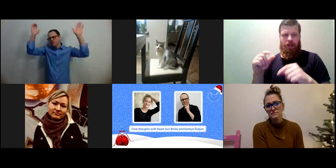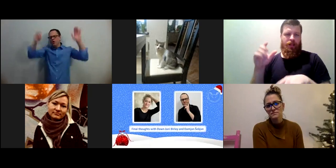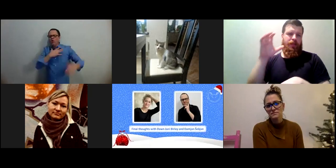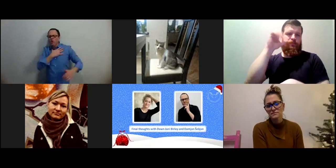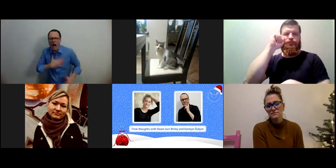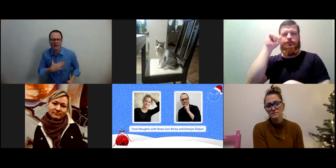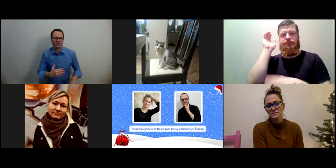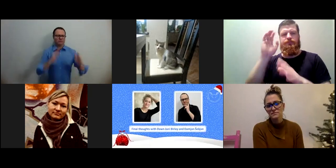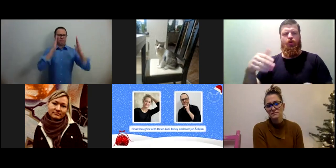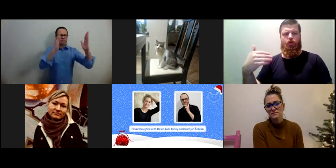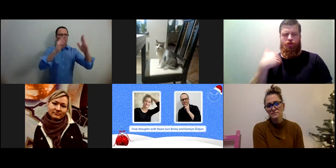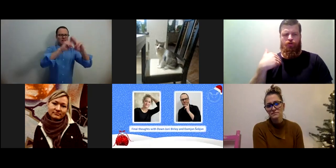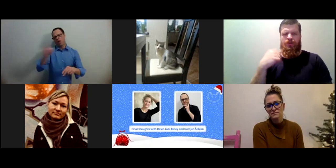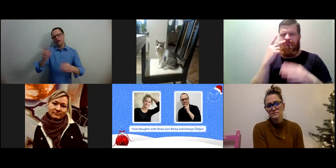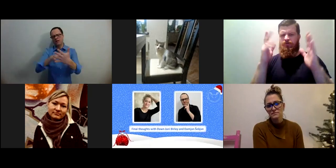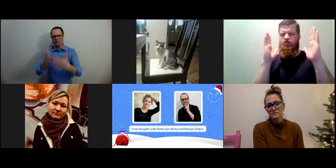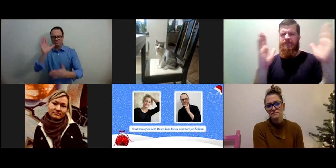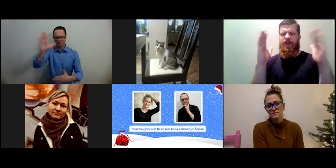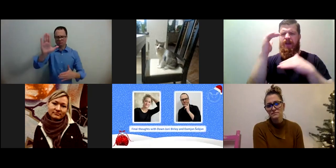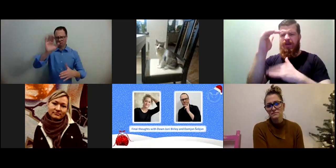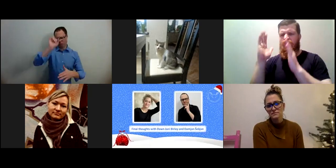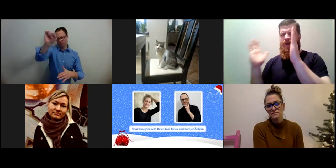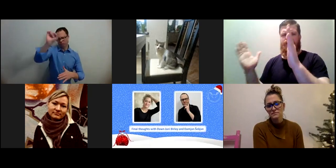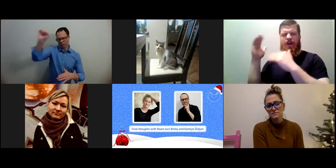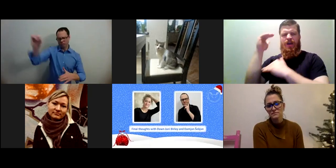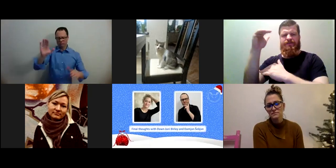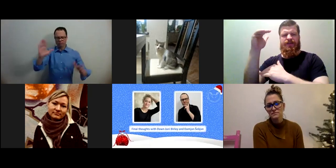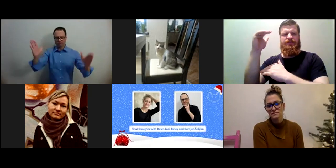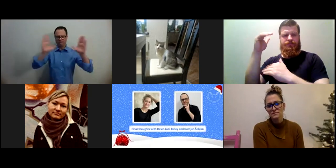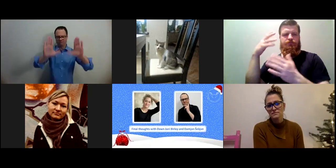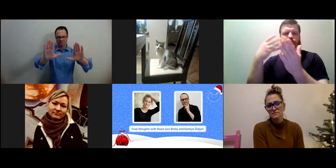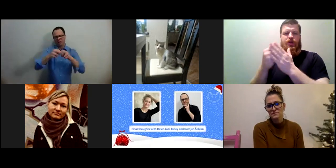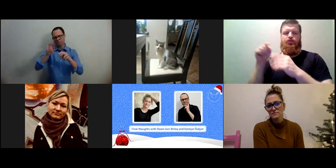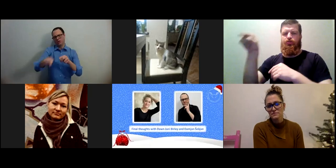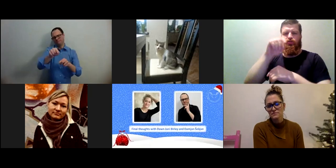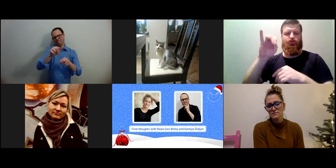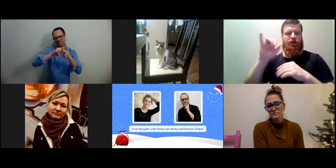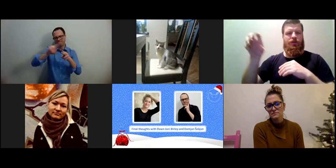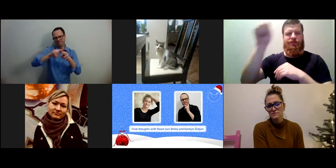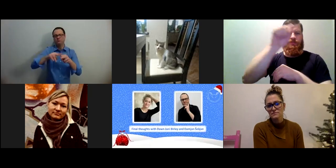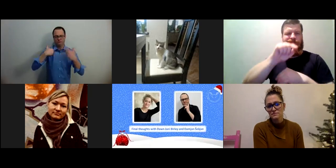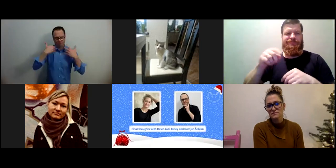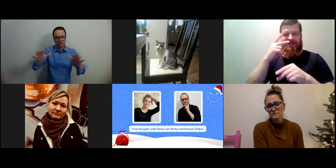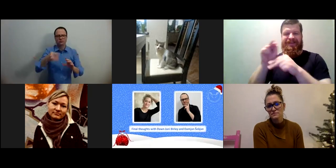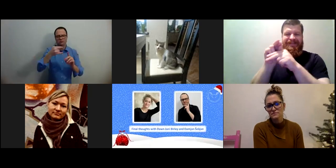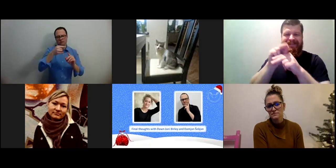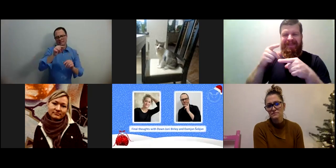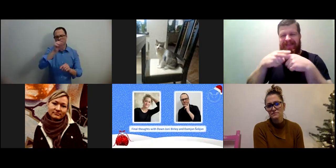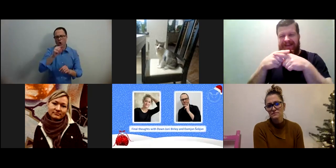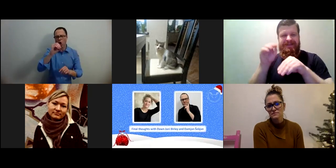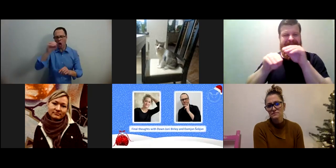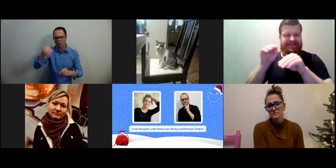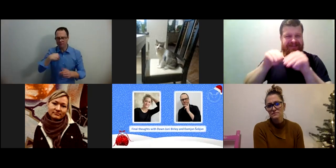ways to make the sign language interpreter more visible on YouTube